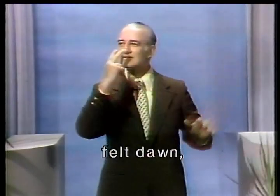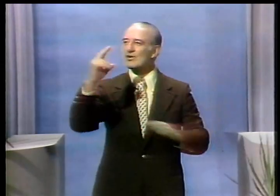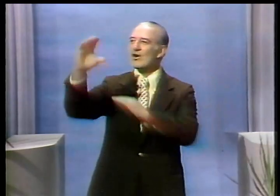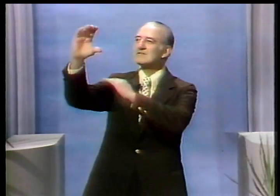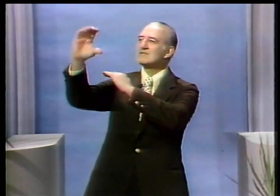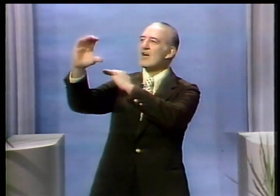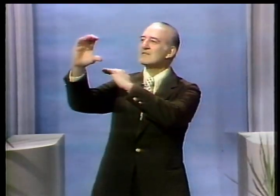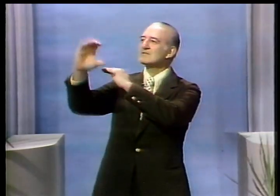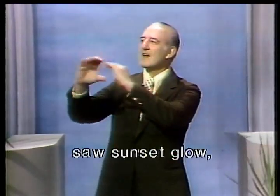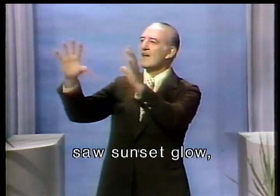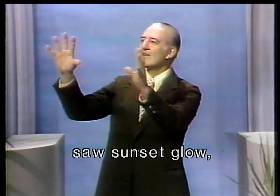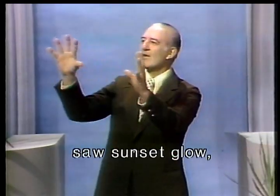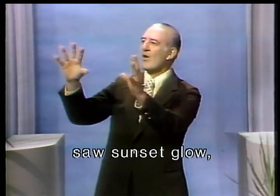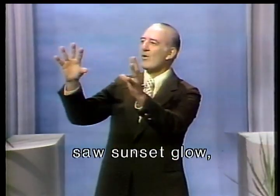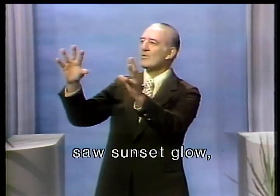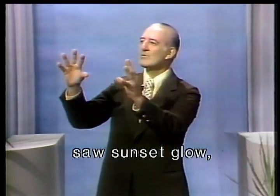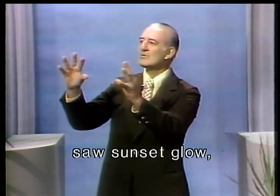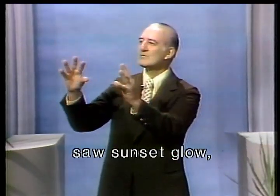saw sunset glow,